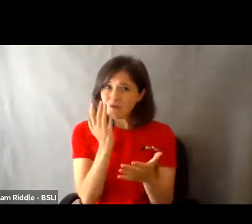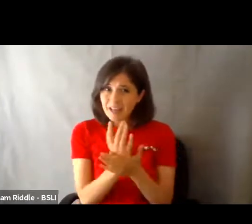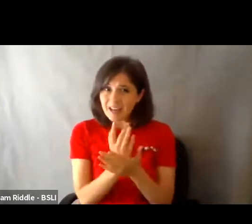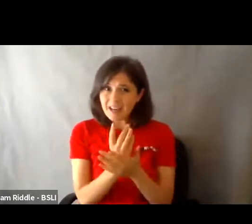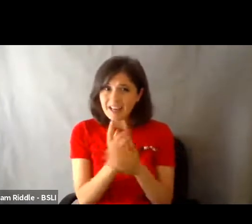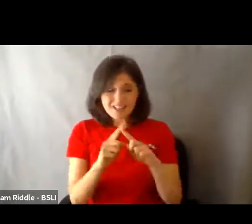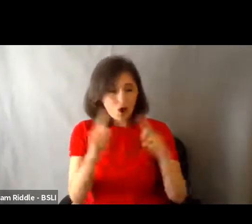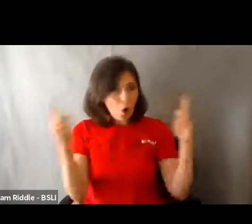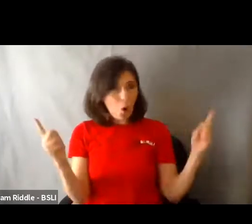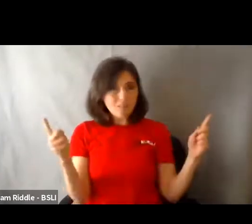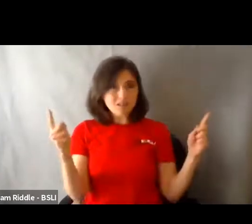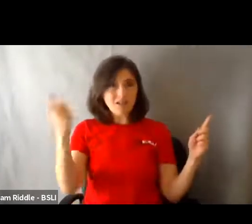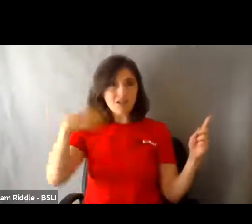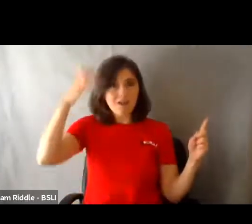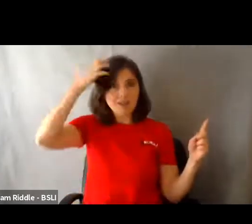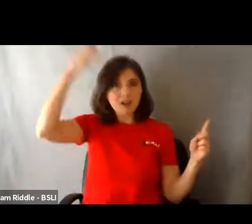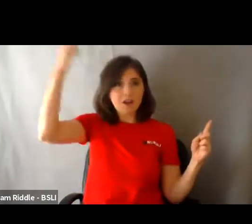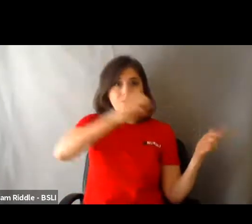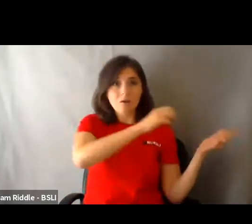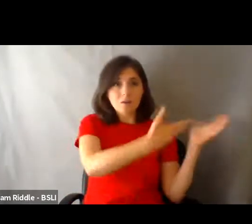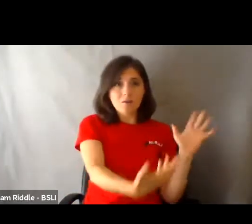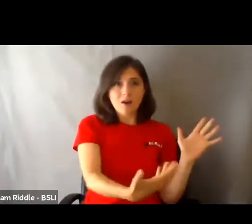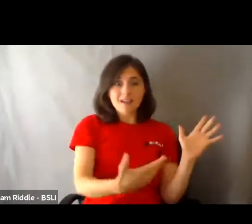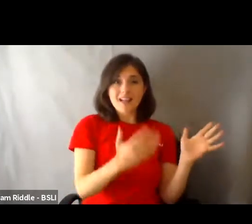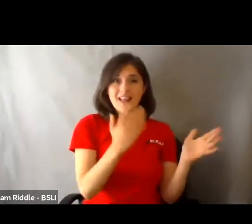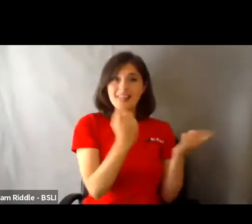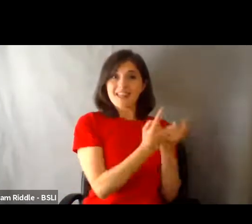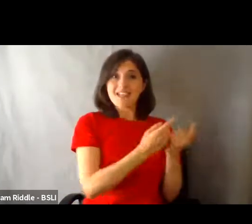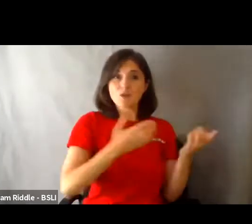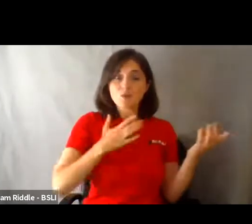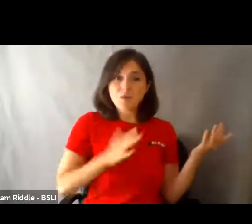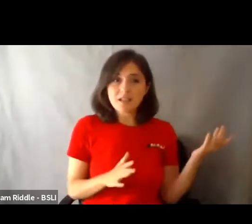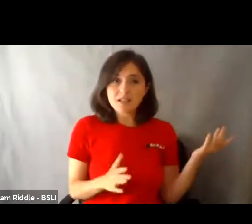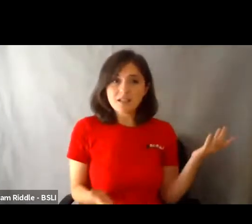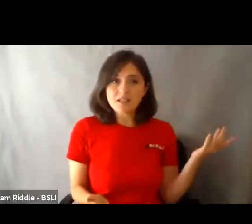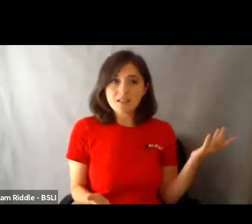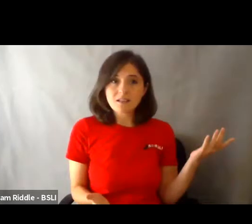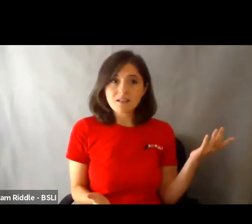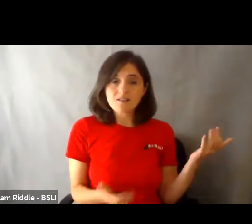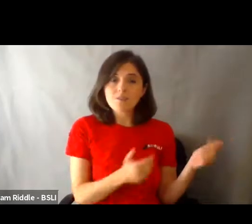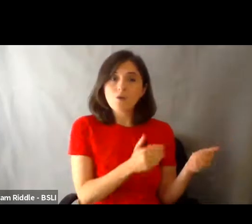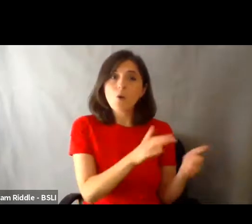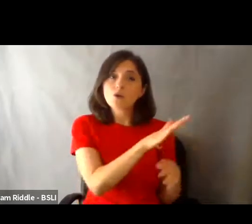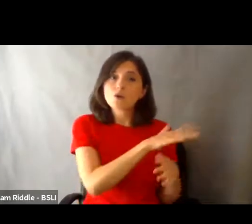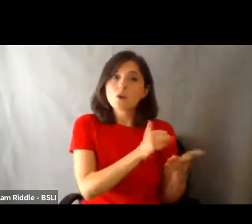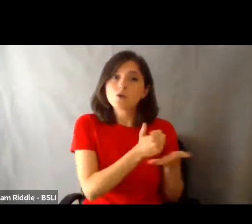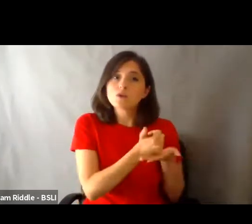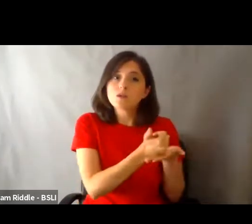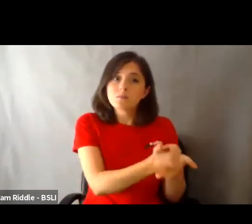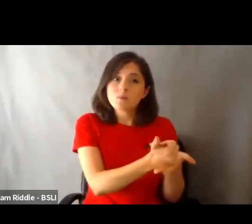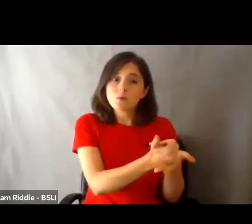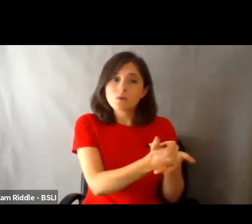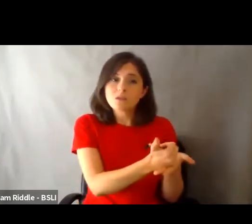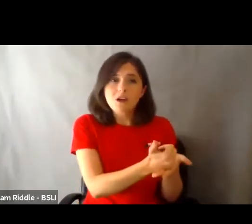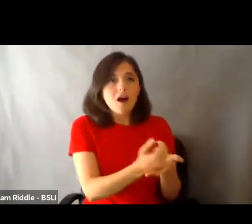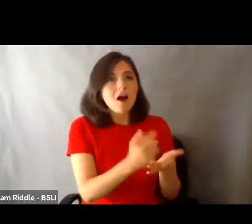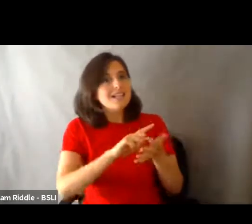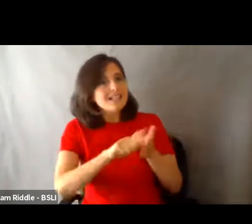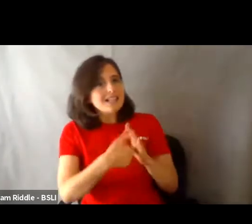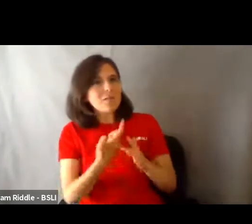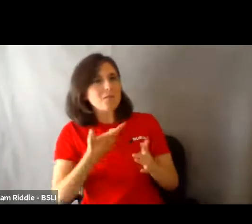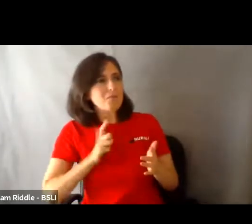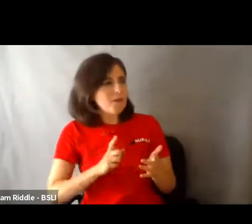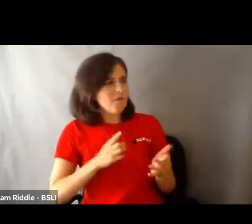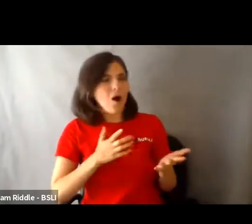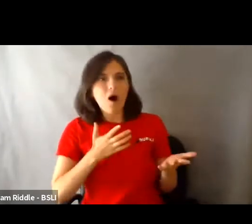providing direct provision for social support that we are so reliant on, something that pushes disabled